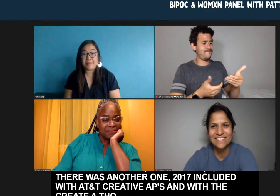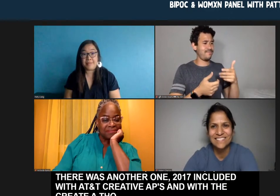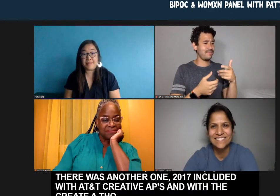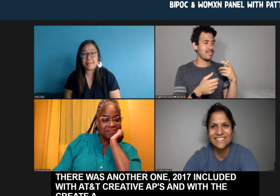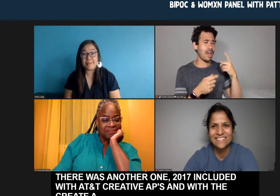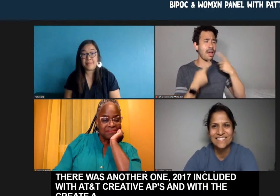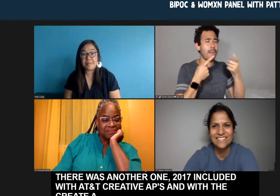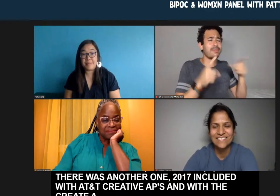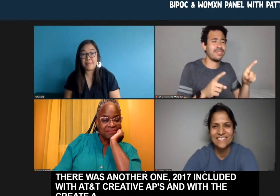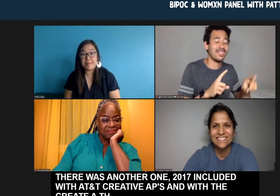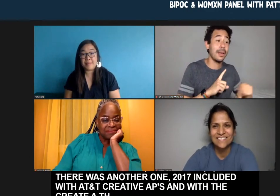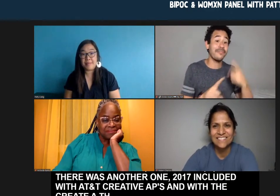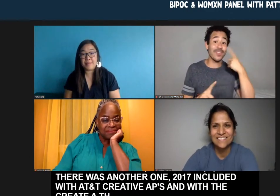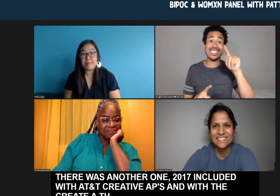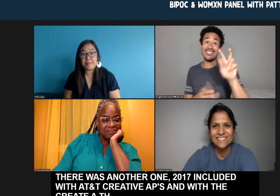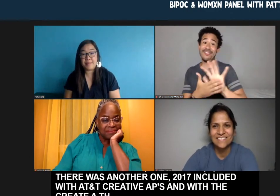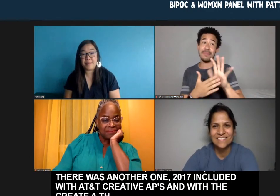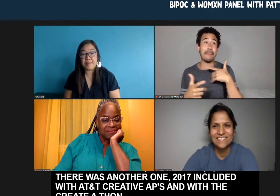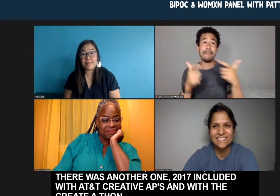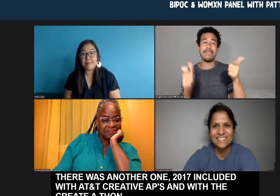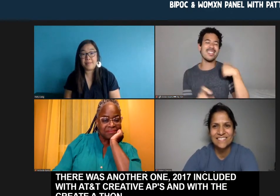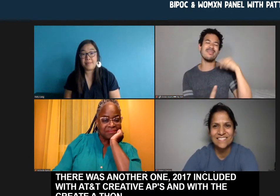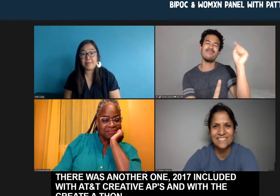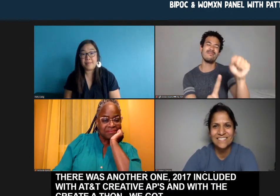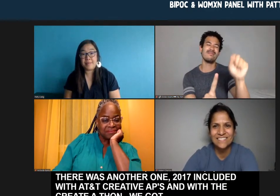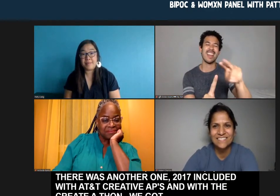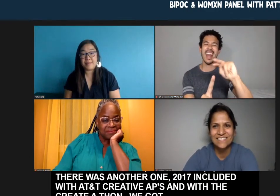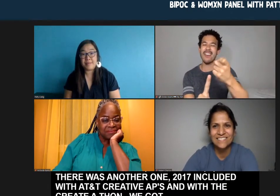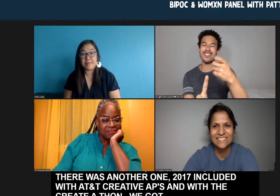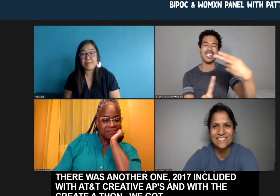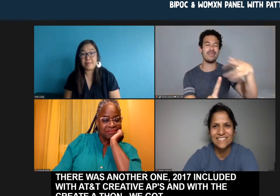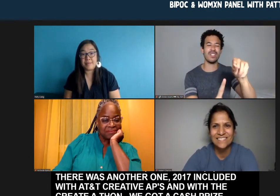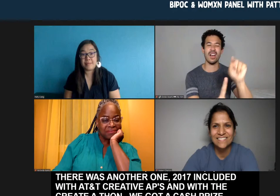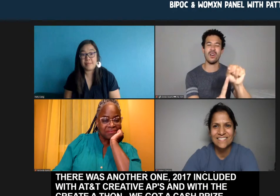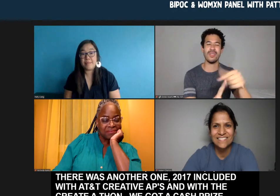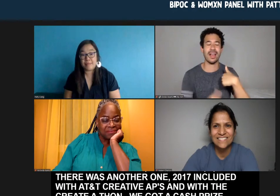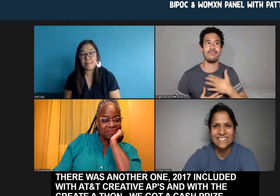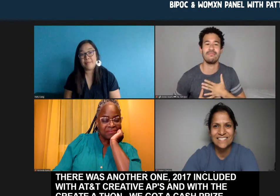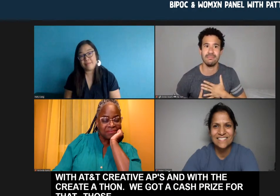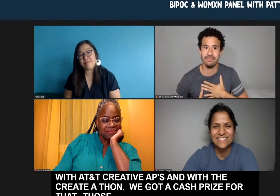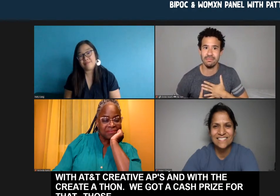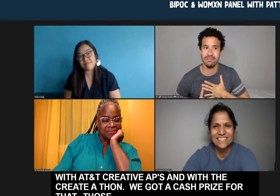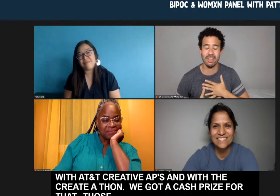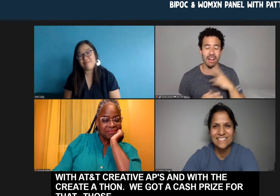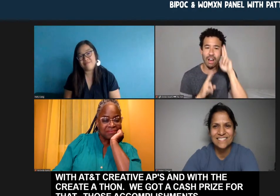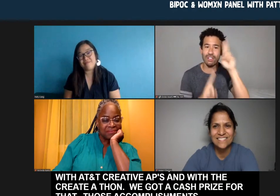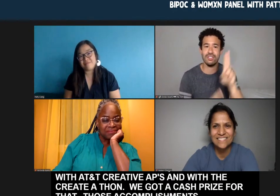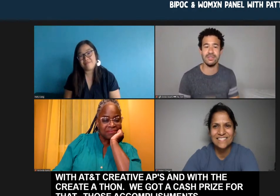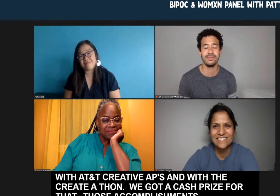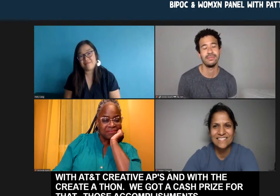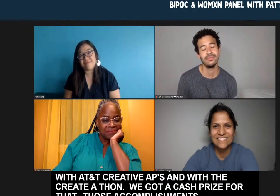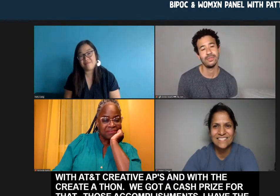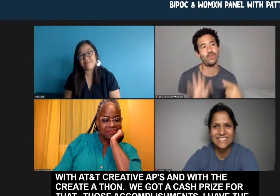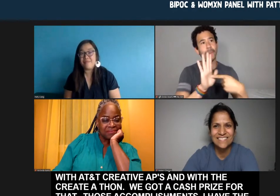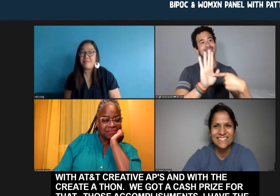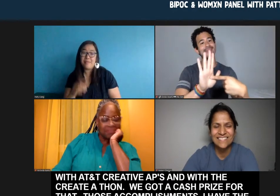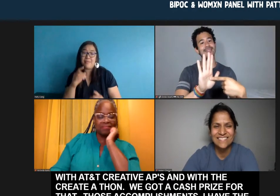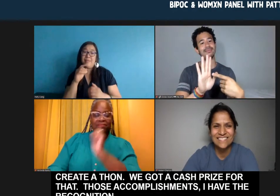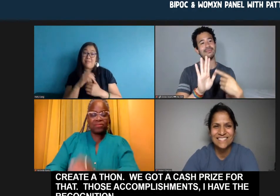just those things, those accomplishments, again, I had that recognition of being a self-made person. Again, with HBO and Netflix, it was such an honor to be part of this,